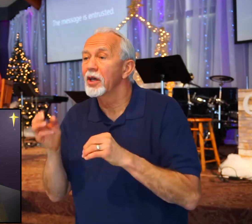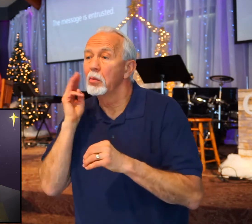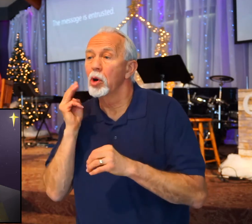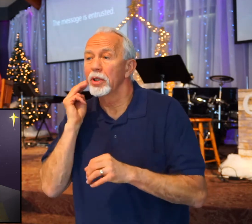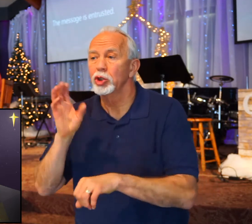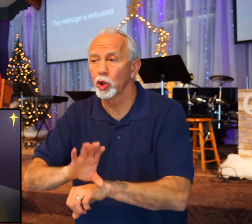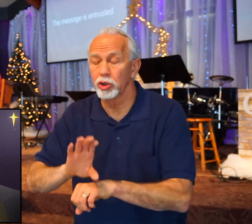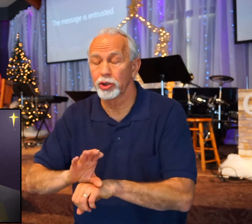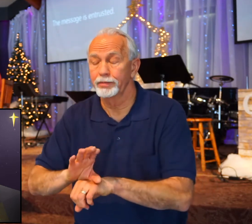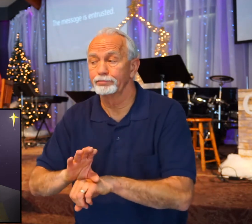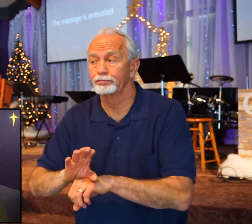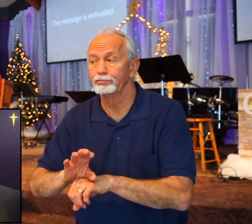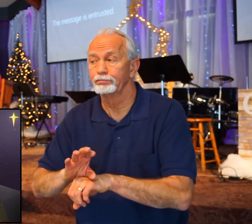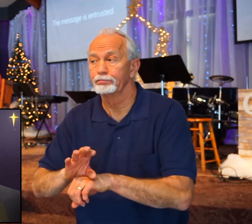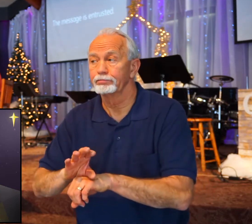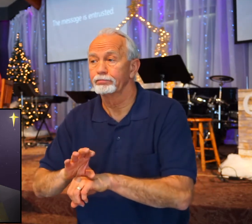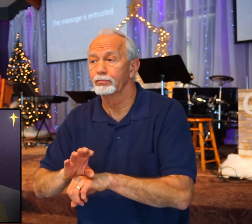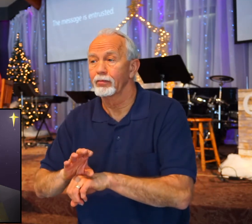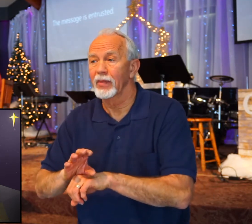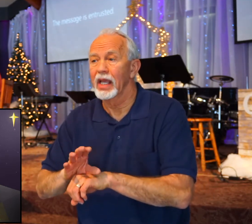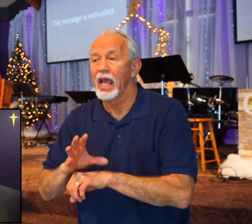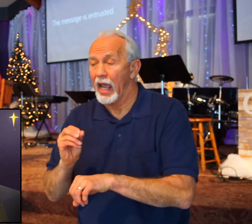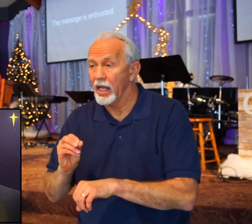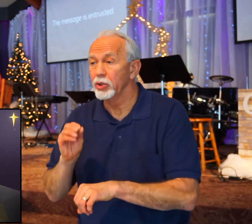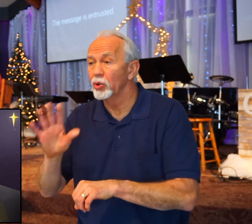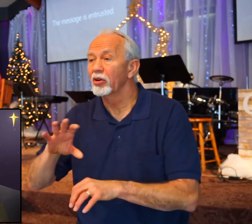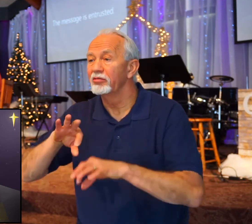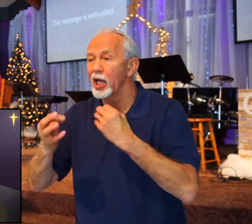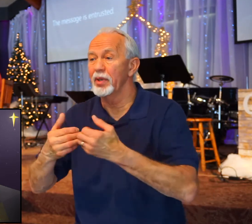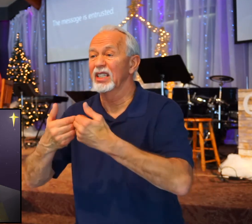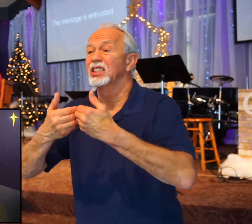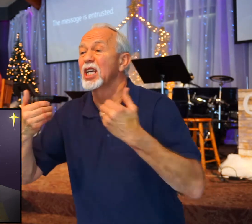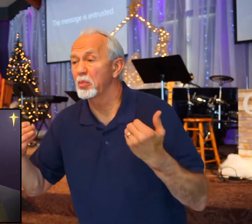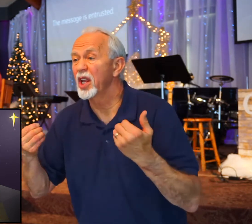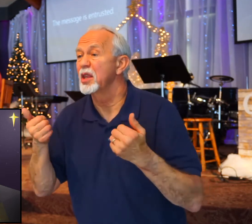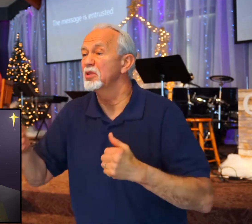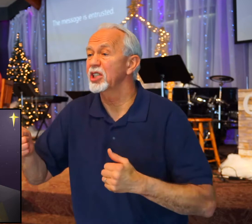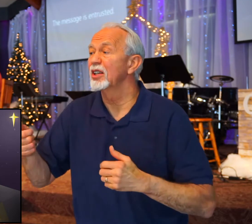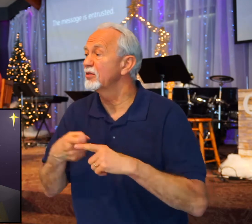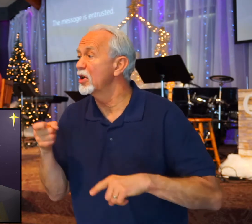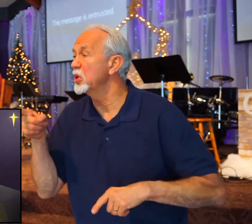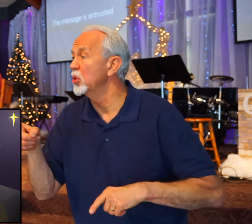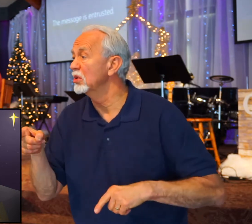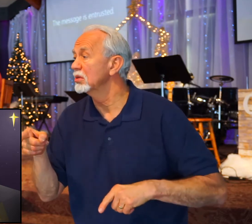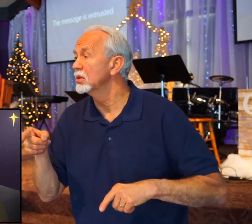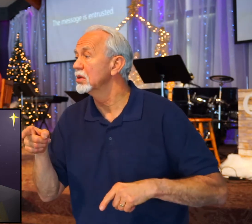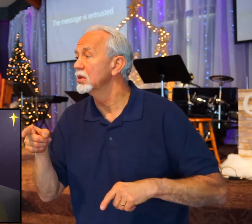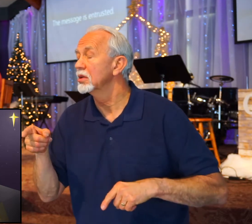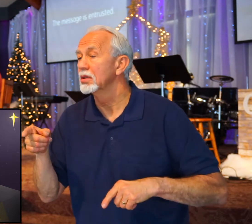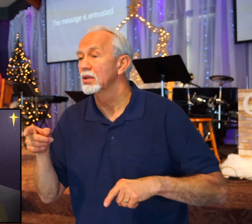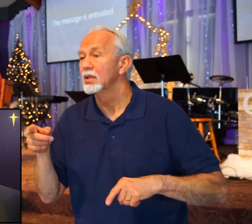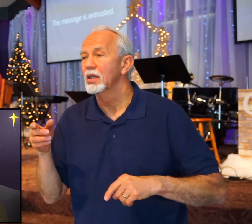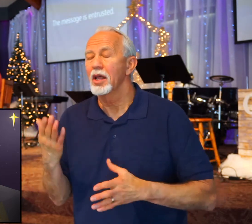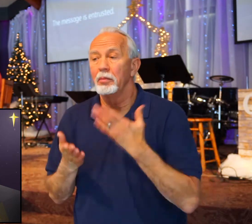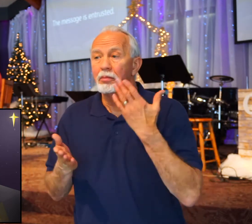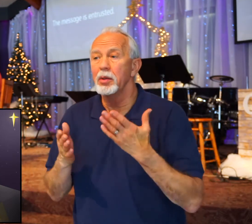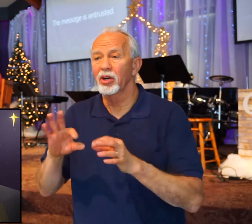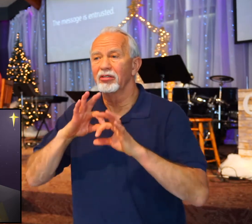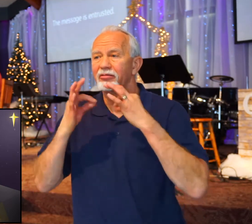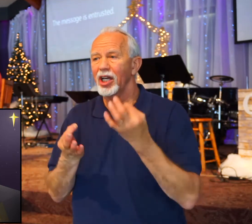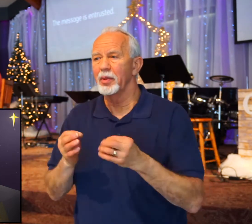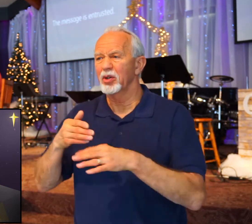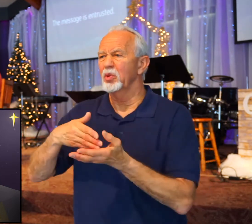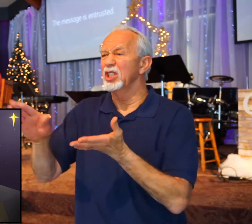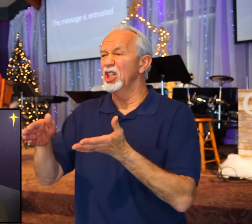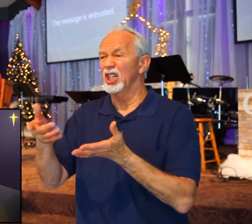church and have been distanced from your family over that departure. Maybe your family even